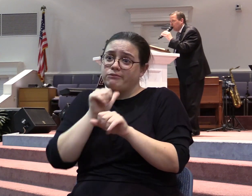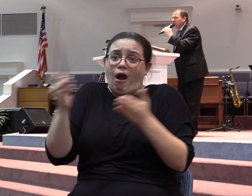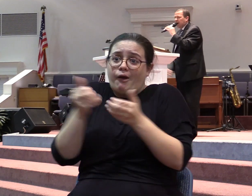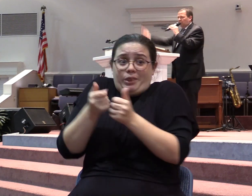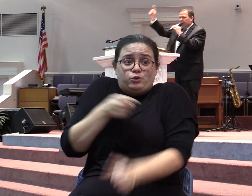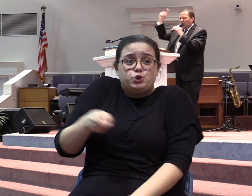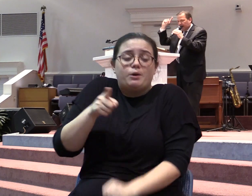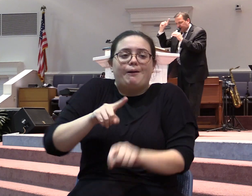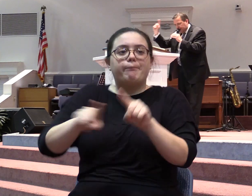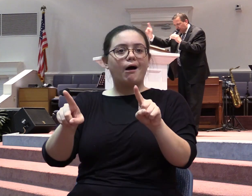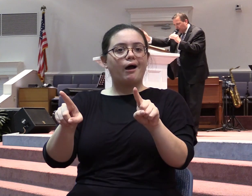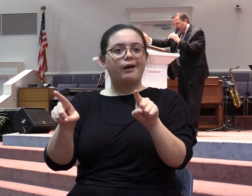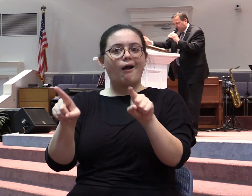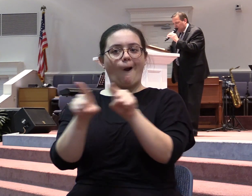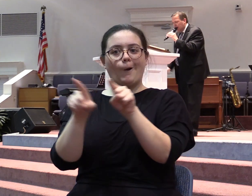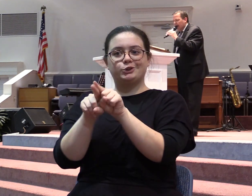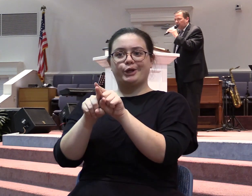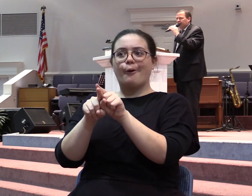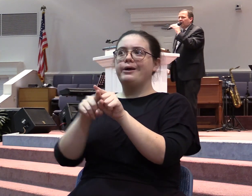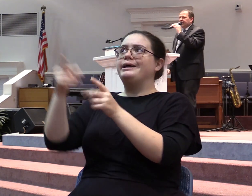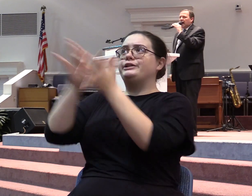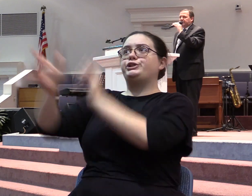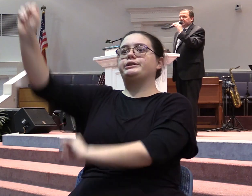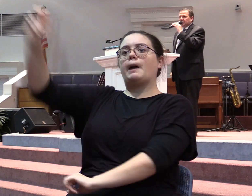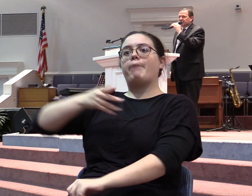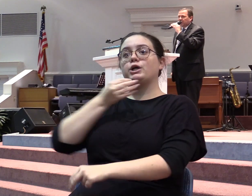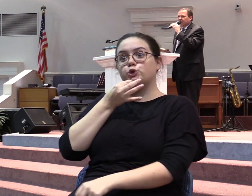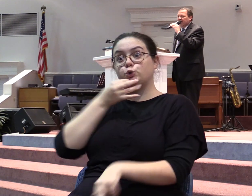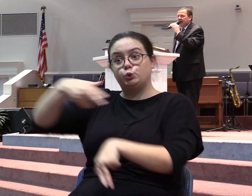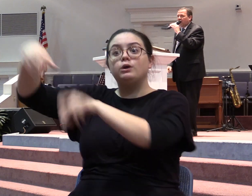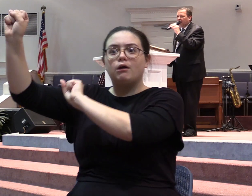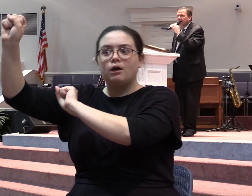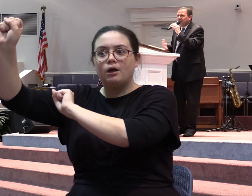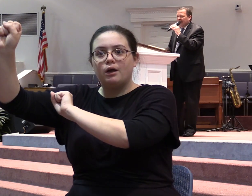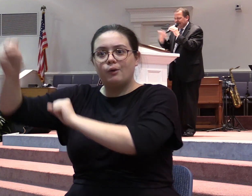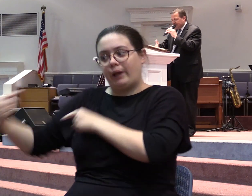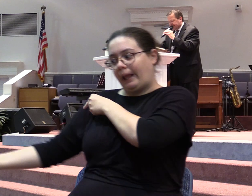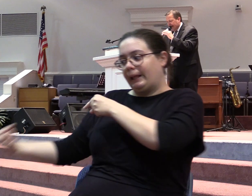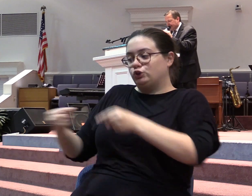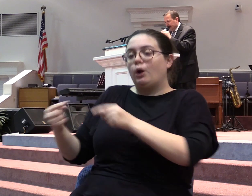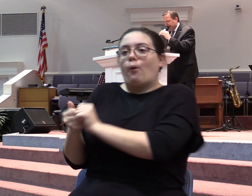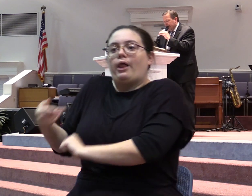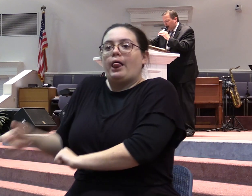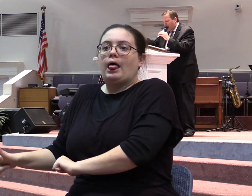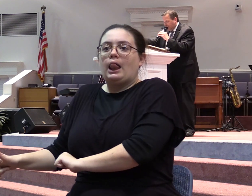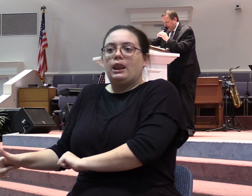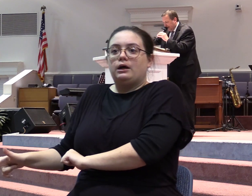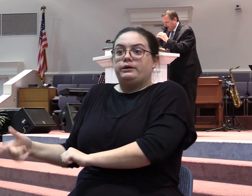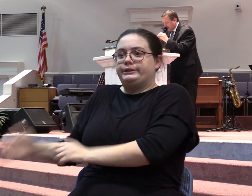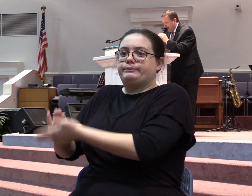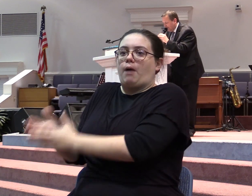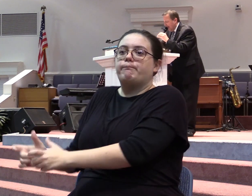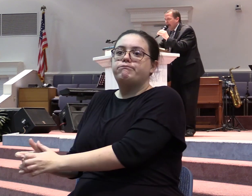you, but we are racing the rapture, and we are in competition with the hail that is steadily